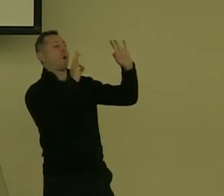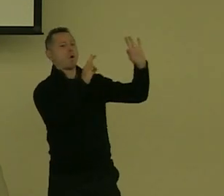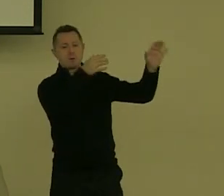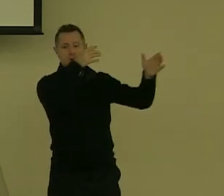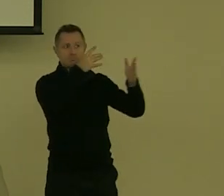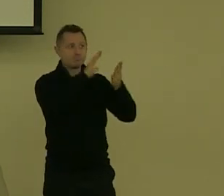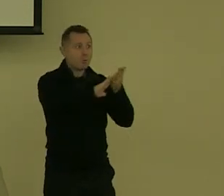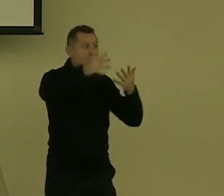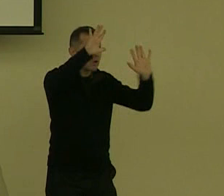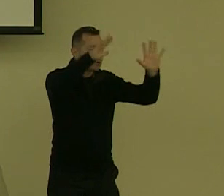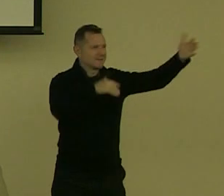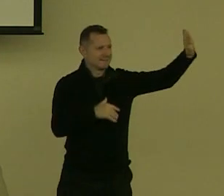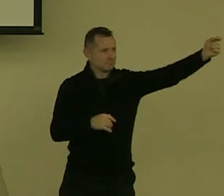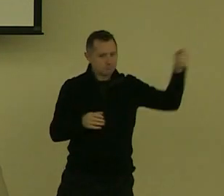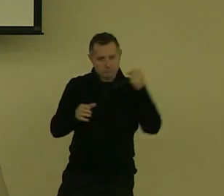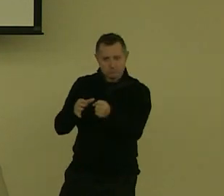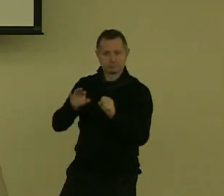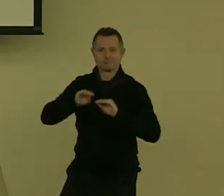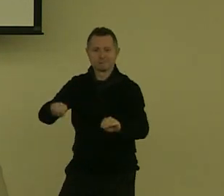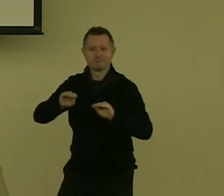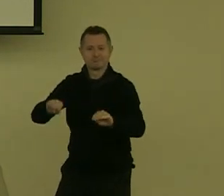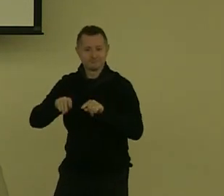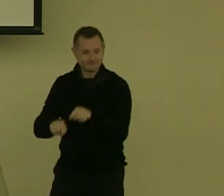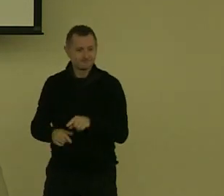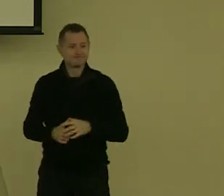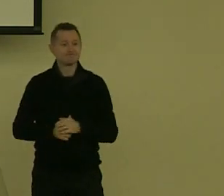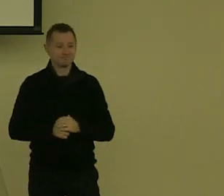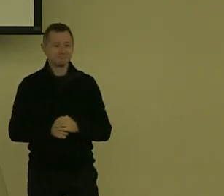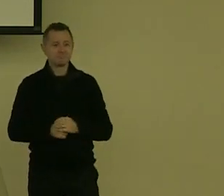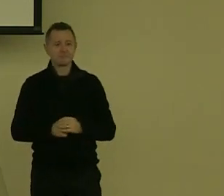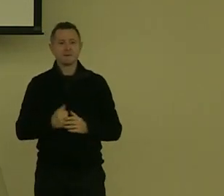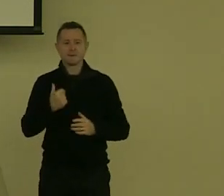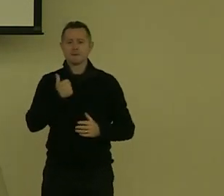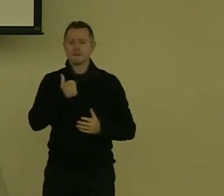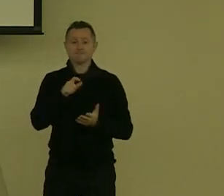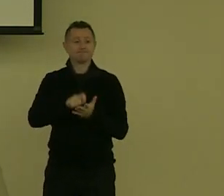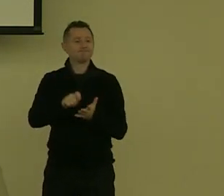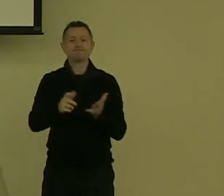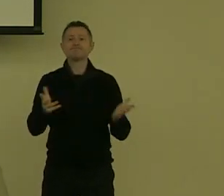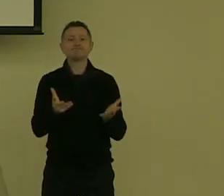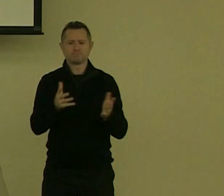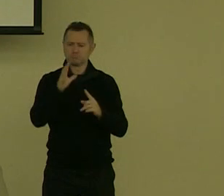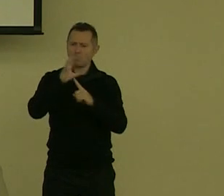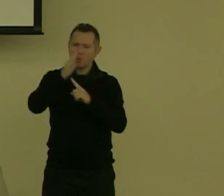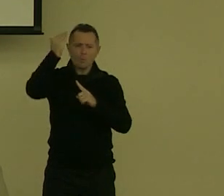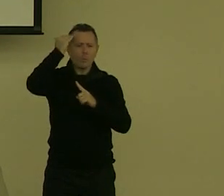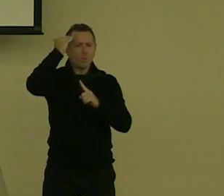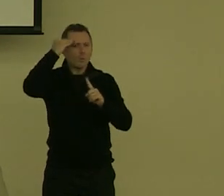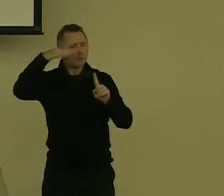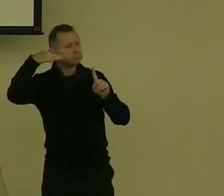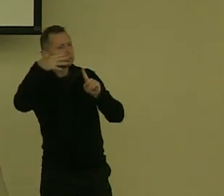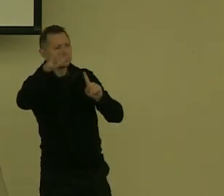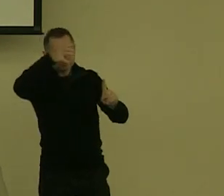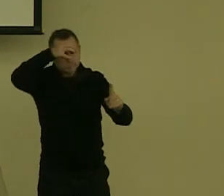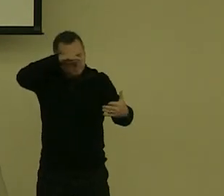popular writer. But I facilitate scholarship, and that is usually extremely exciting